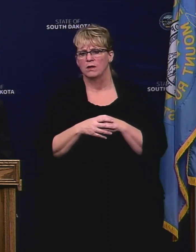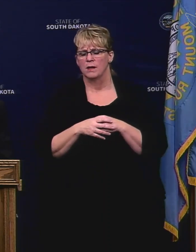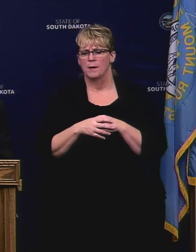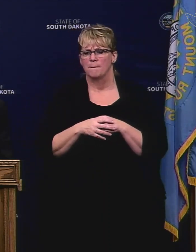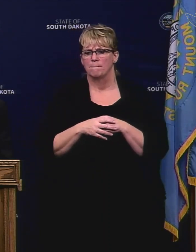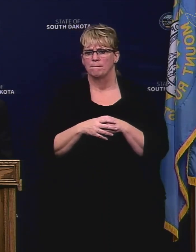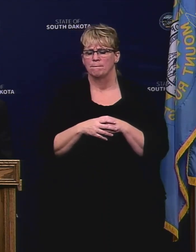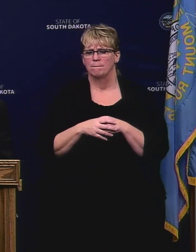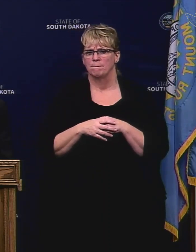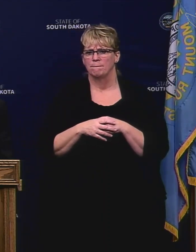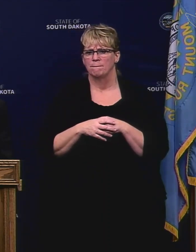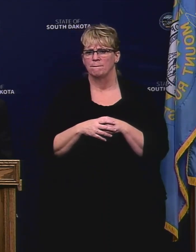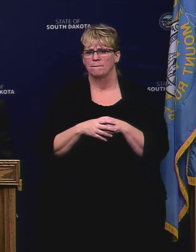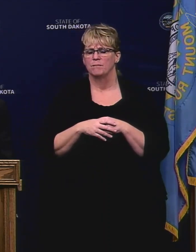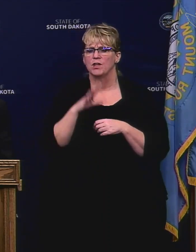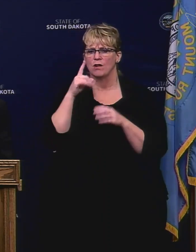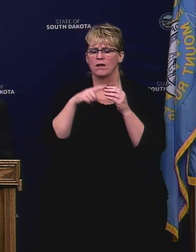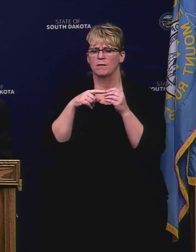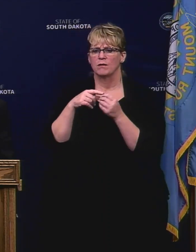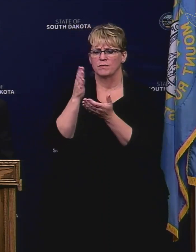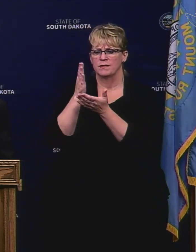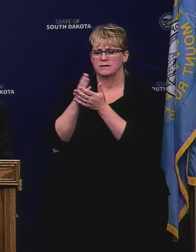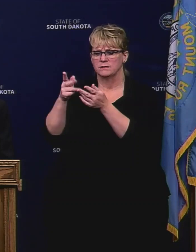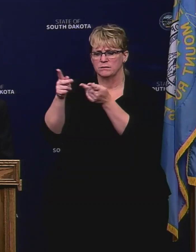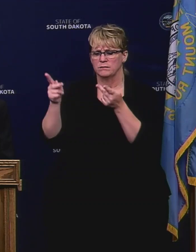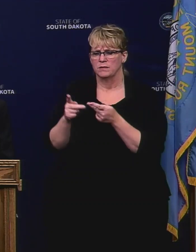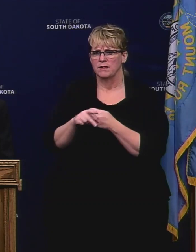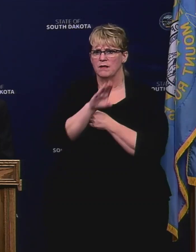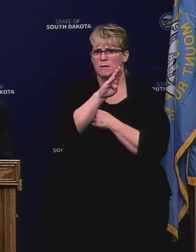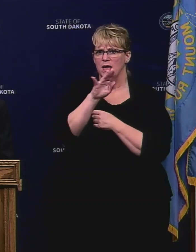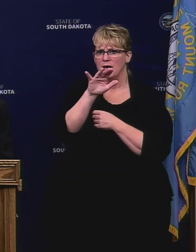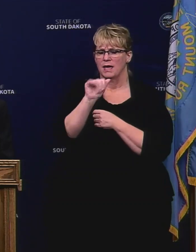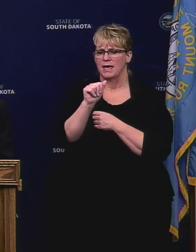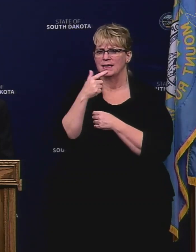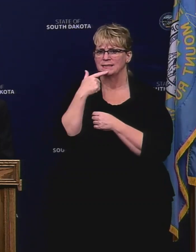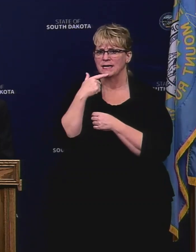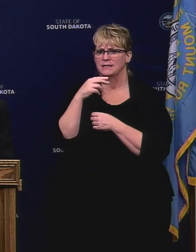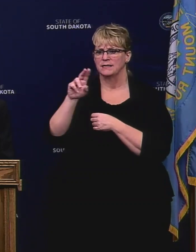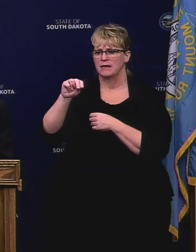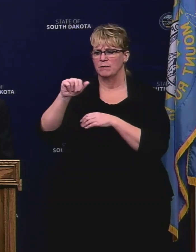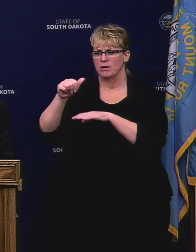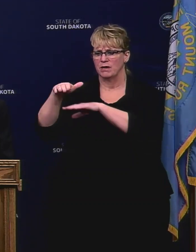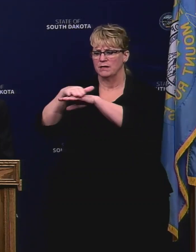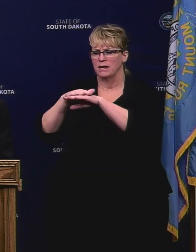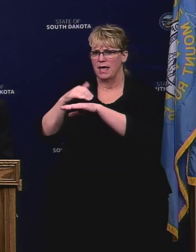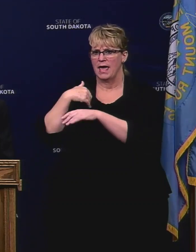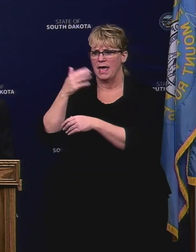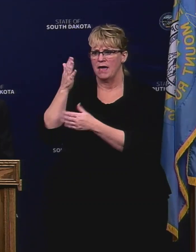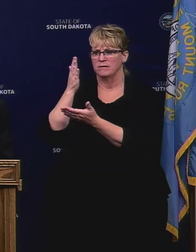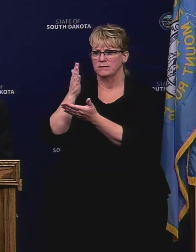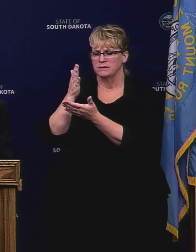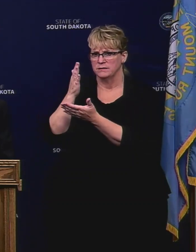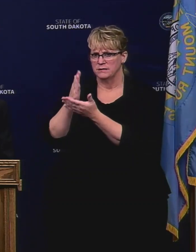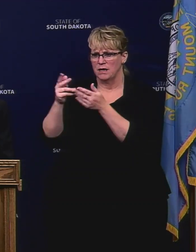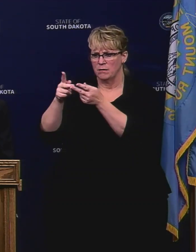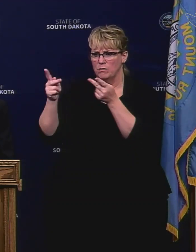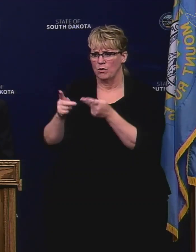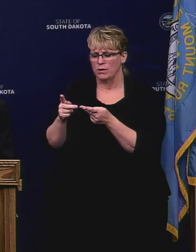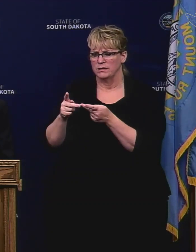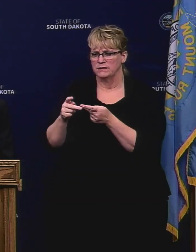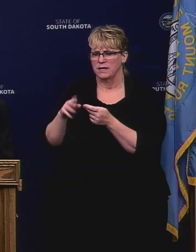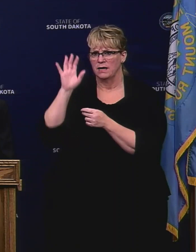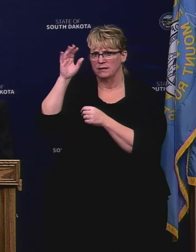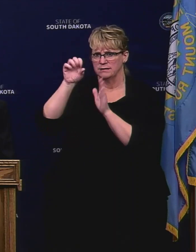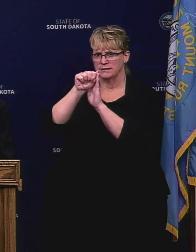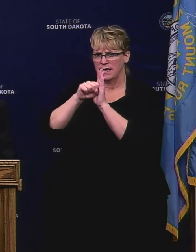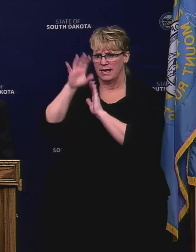just again with the checkpoints. So the BIA memo says that tribes can only do checkpoints on state and federal